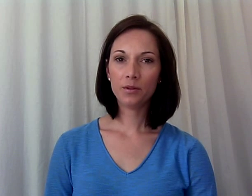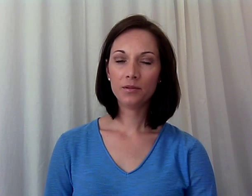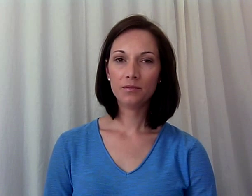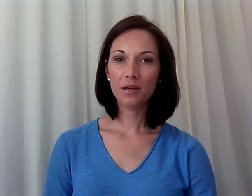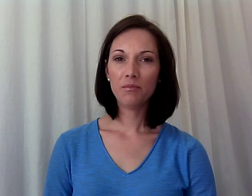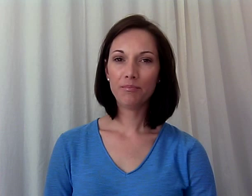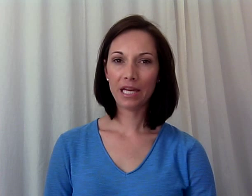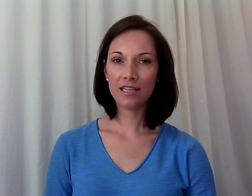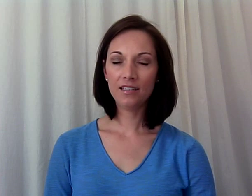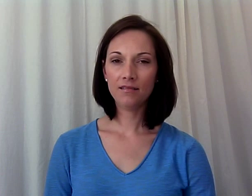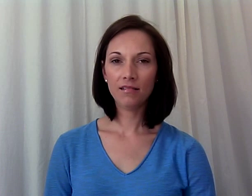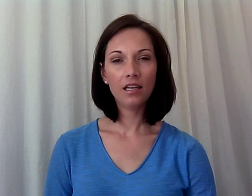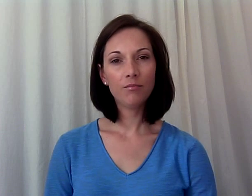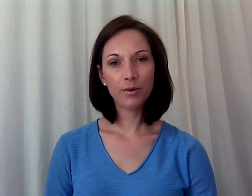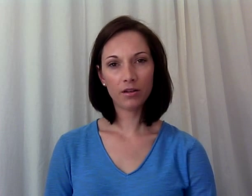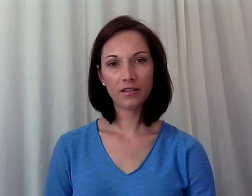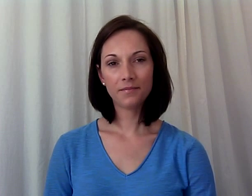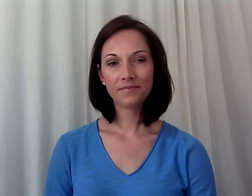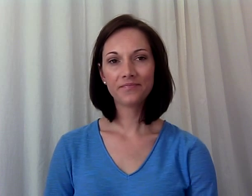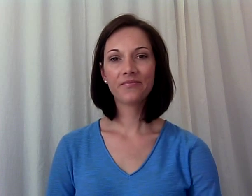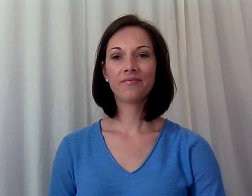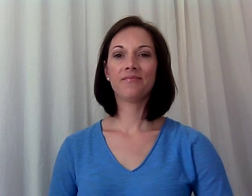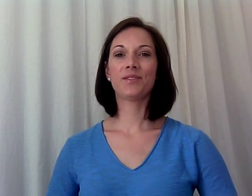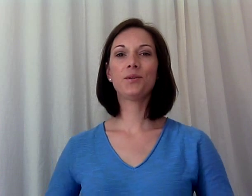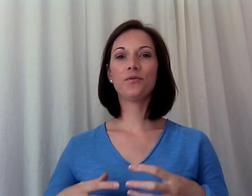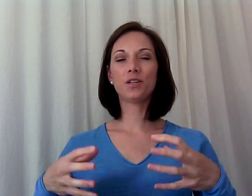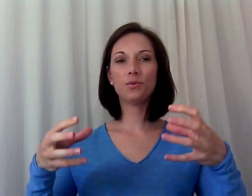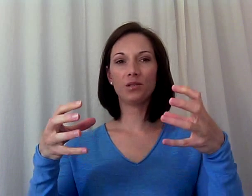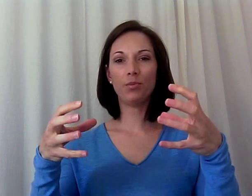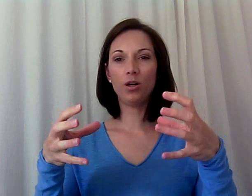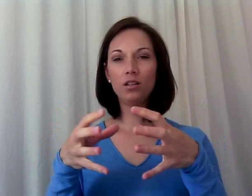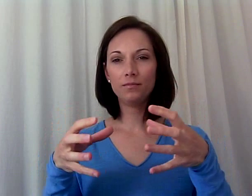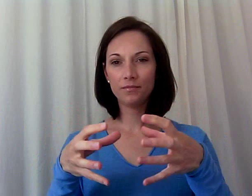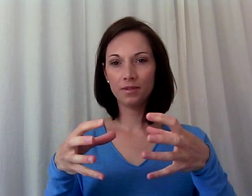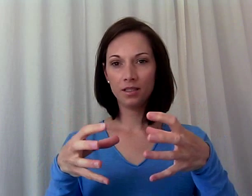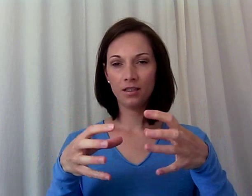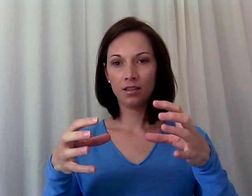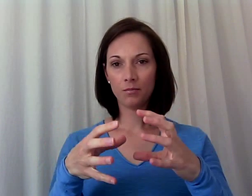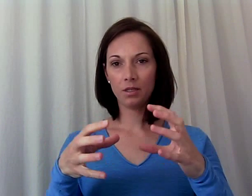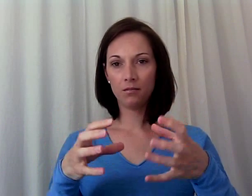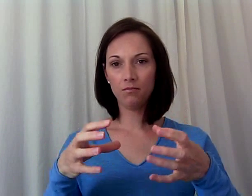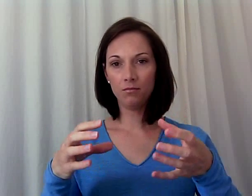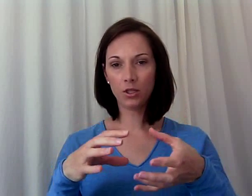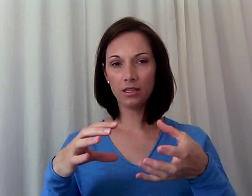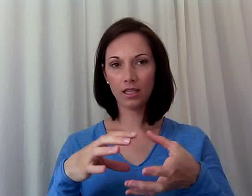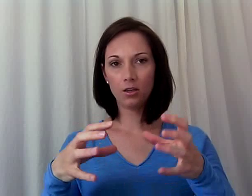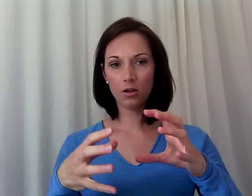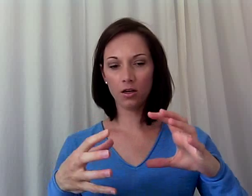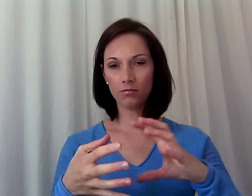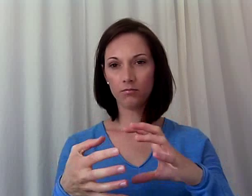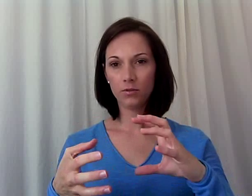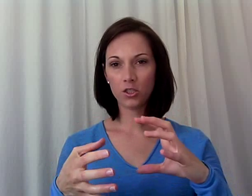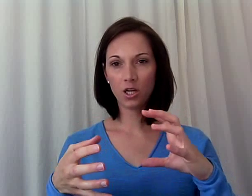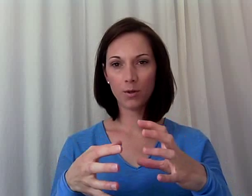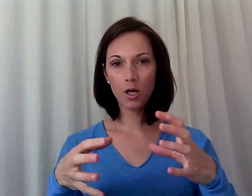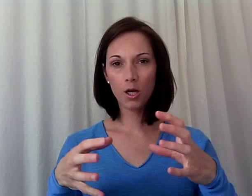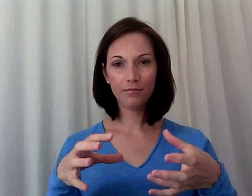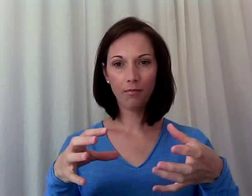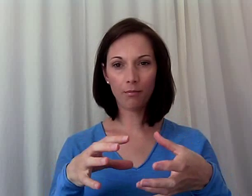apple, bed, and bird. So the first one's ball, me looking like you're touching a ball,